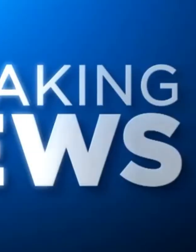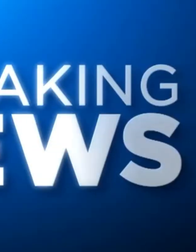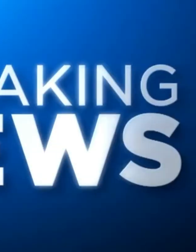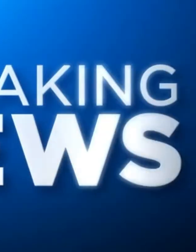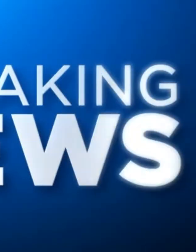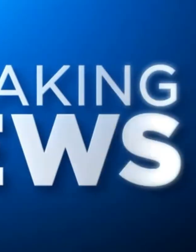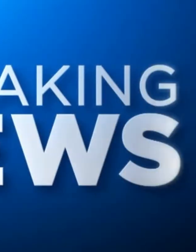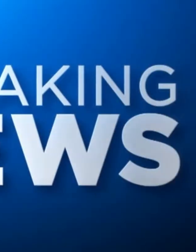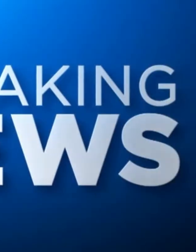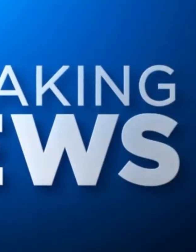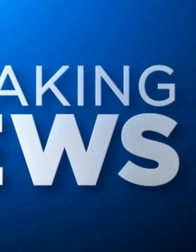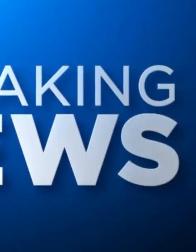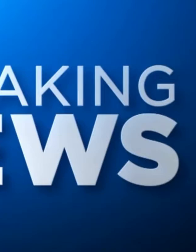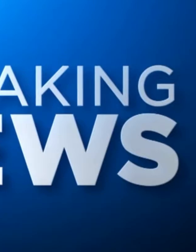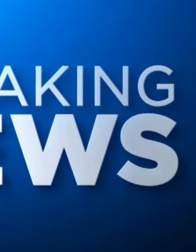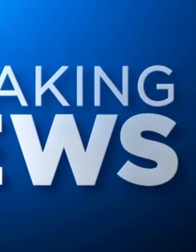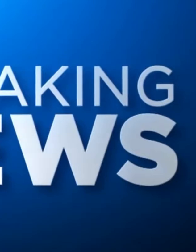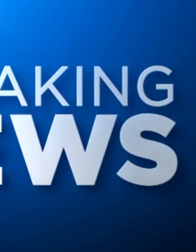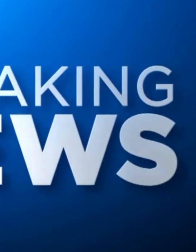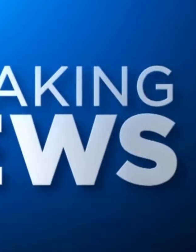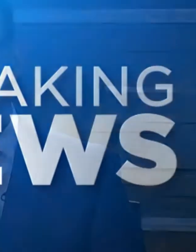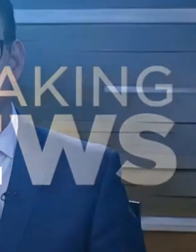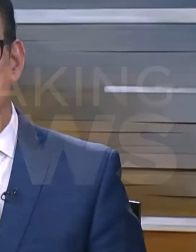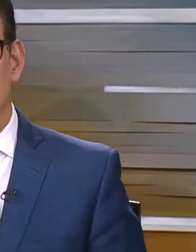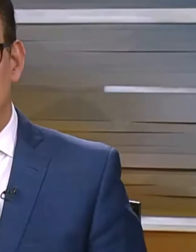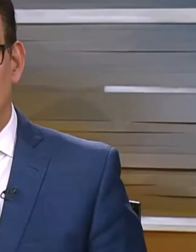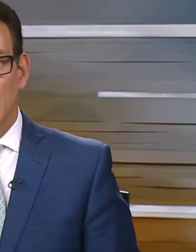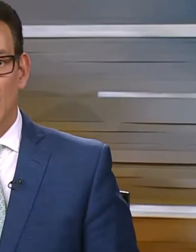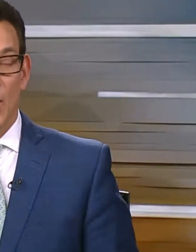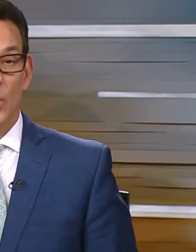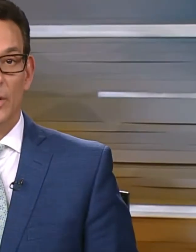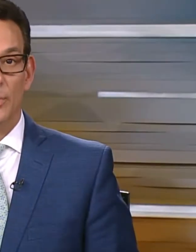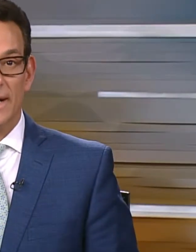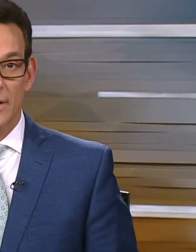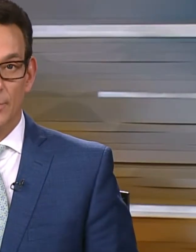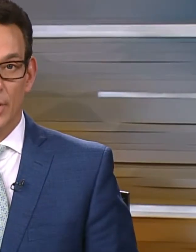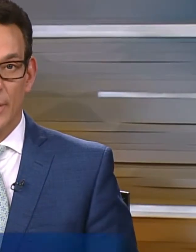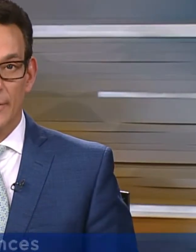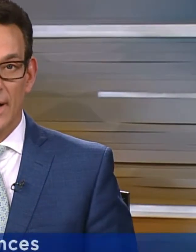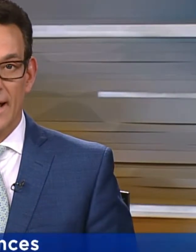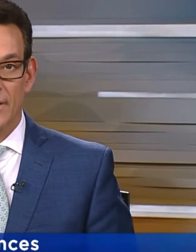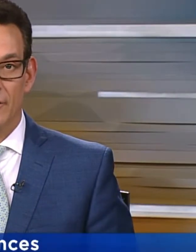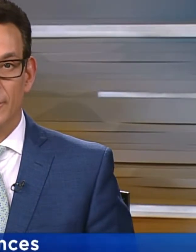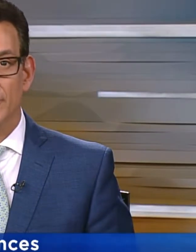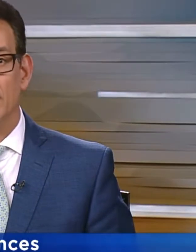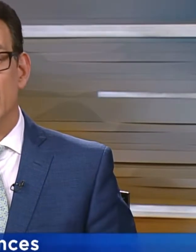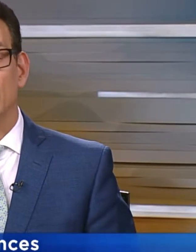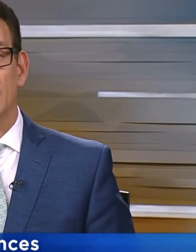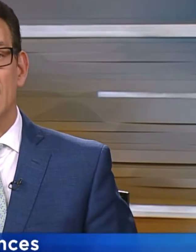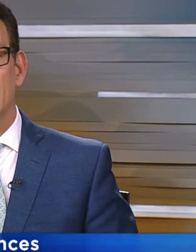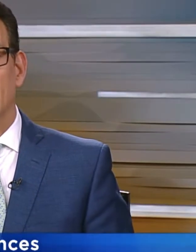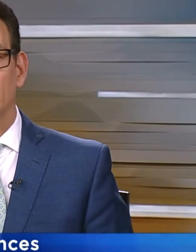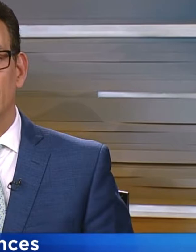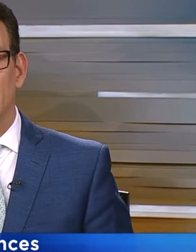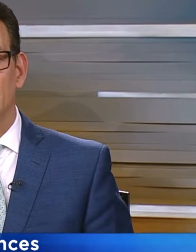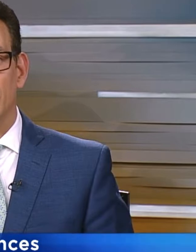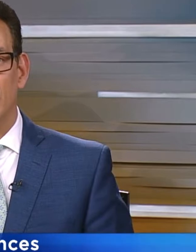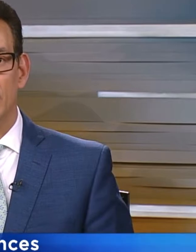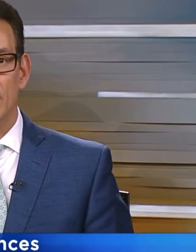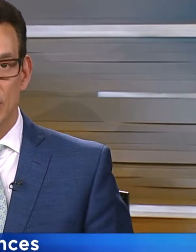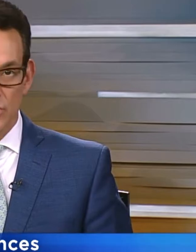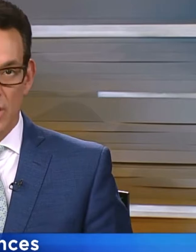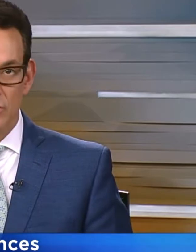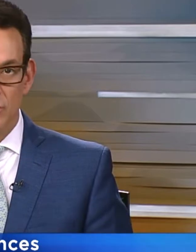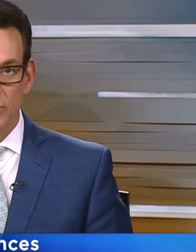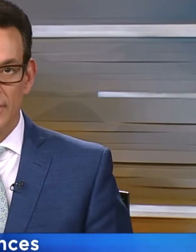This is breaking news from WCCO. Hello, we're breaking into programming right now to hear from Attorney General Keith Ellison. He is